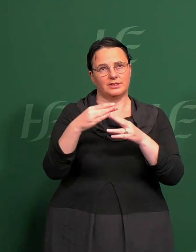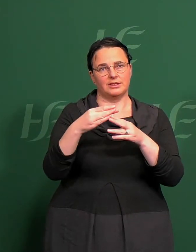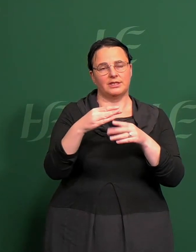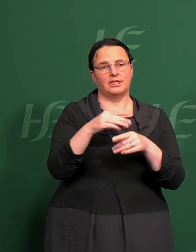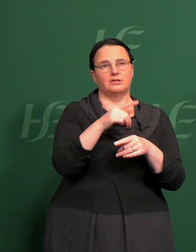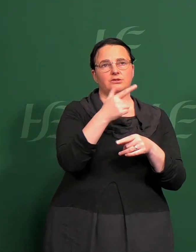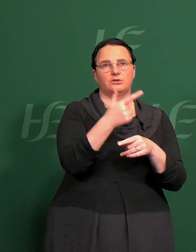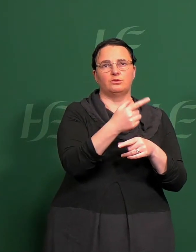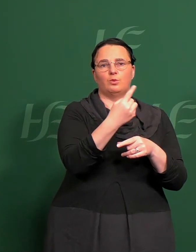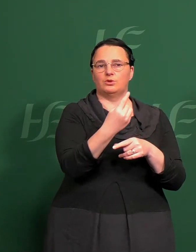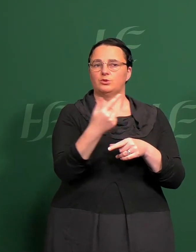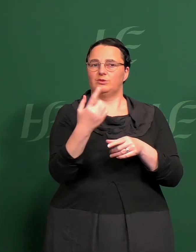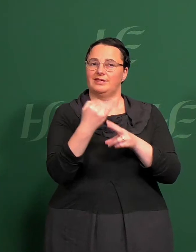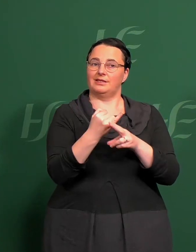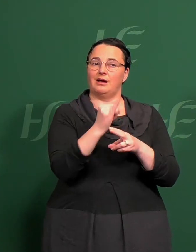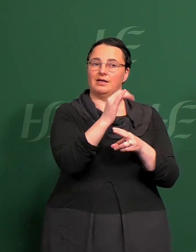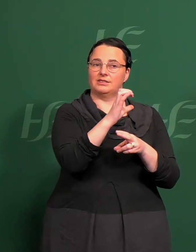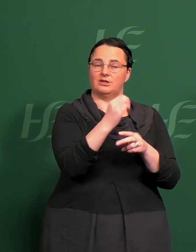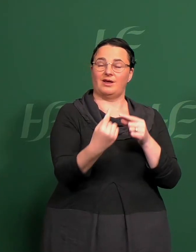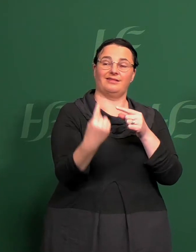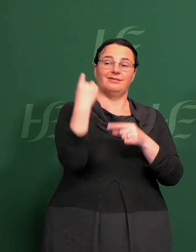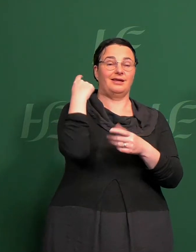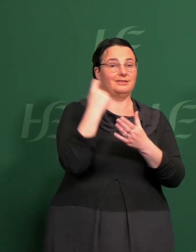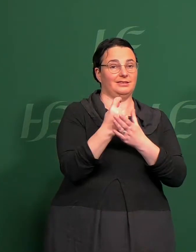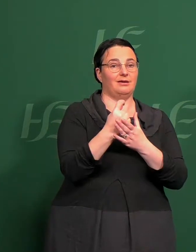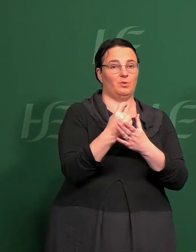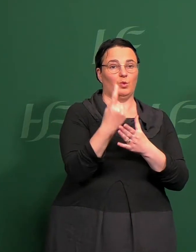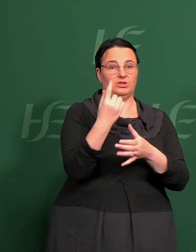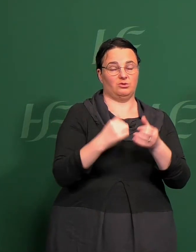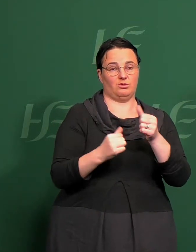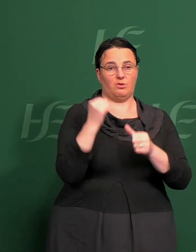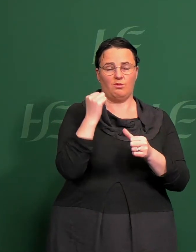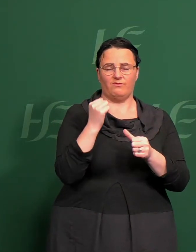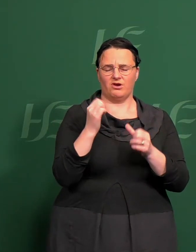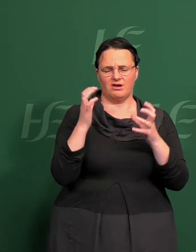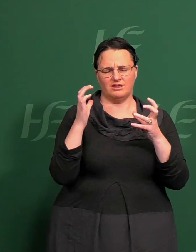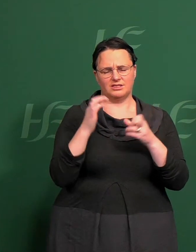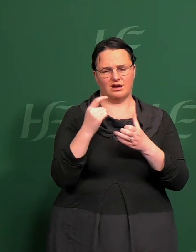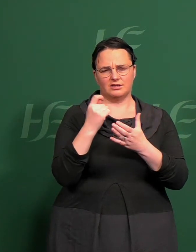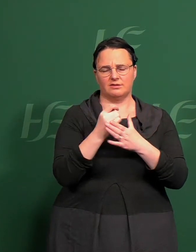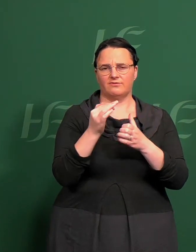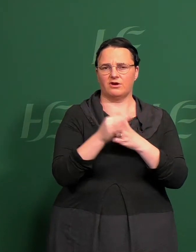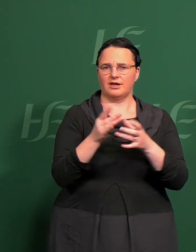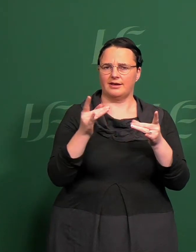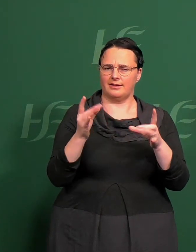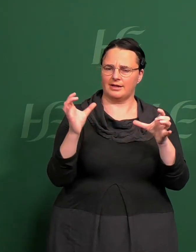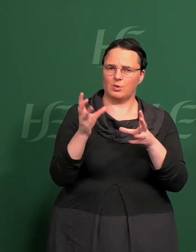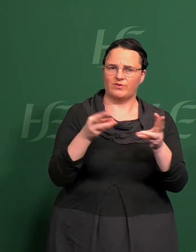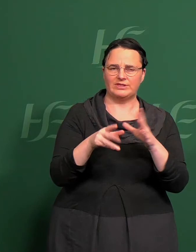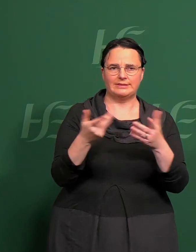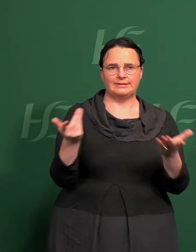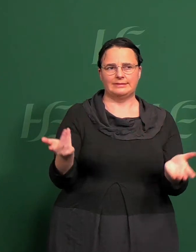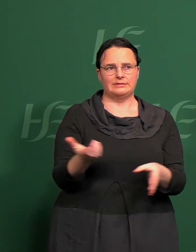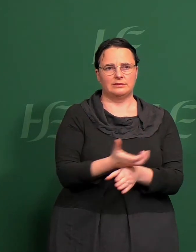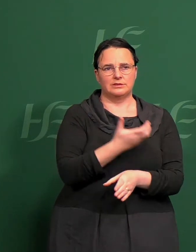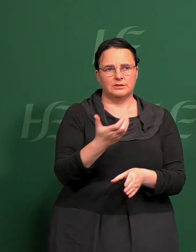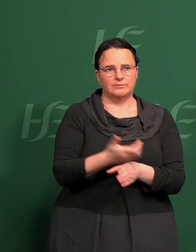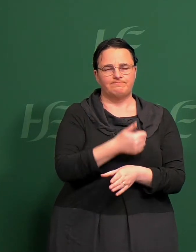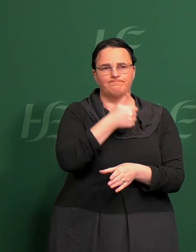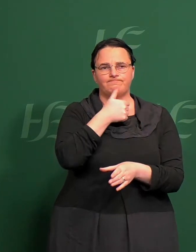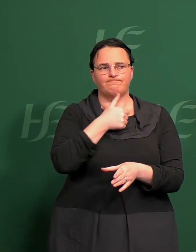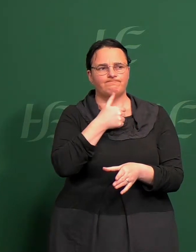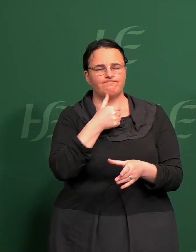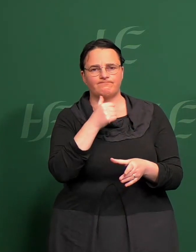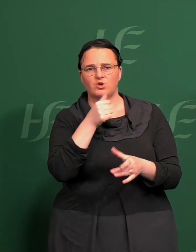212 in ICU. And they were really dark days for our healthcare workers who saw no end in sight to it.